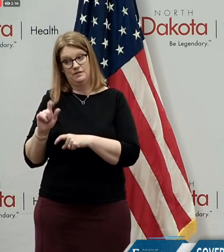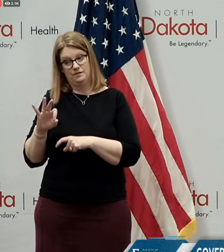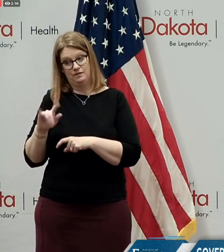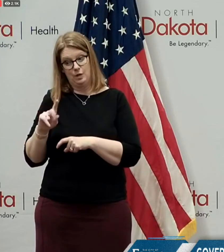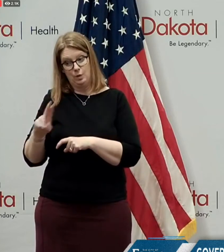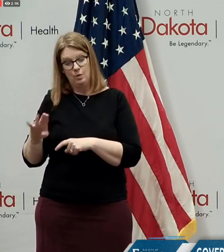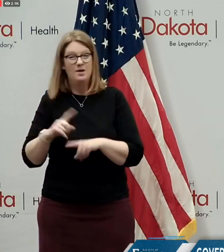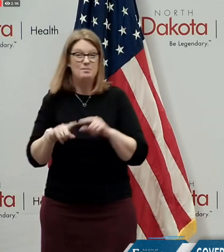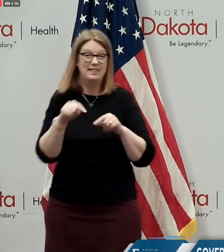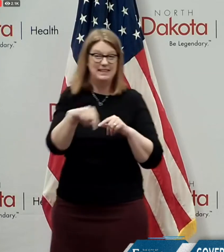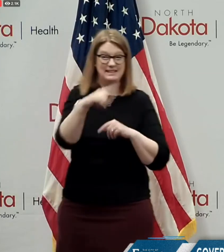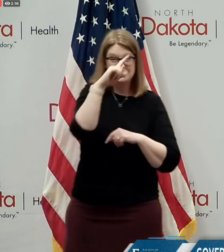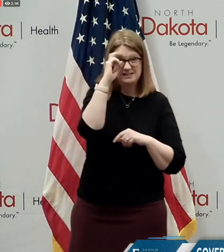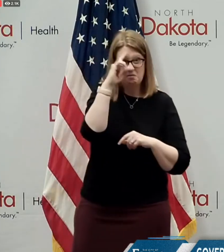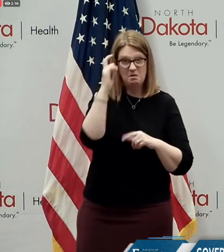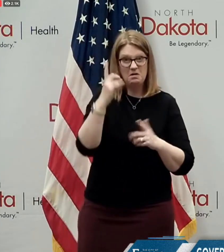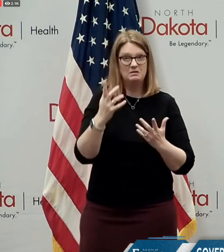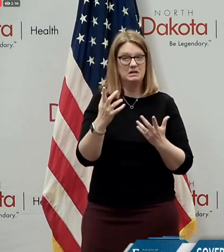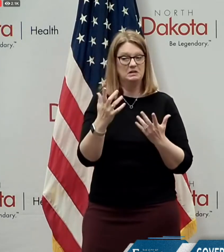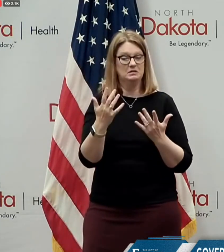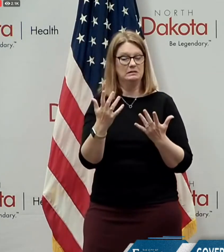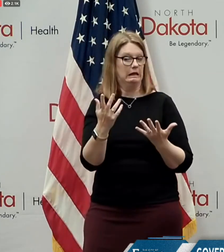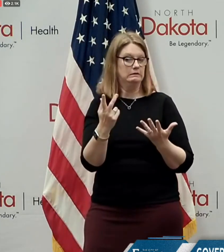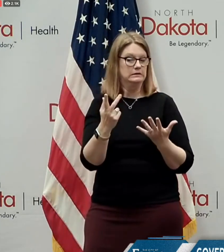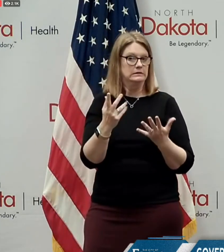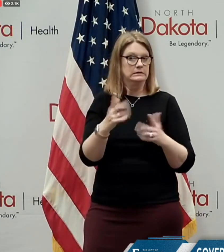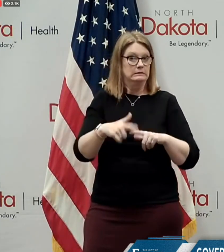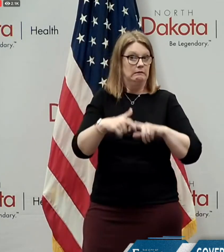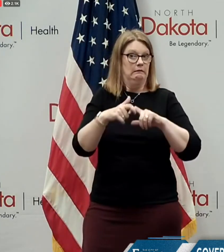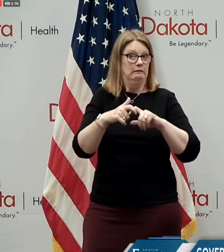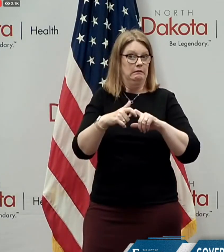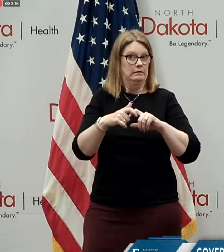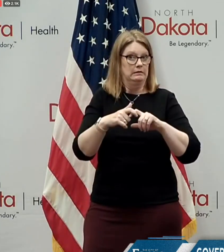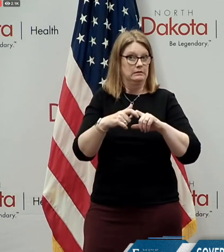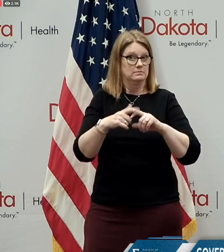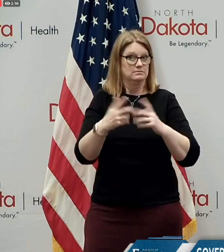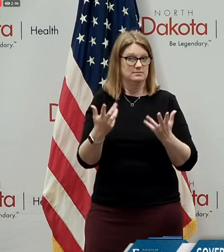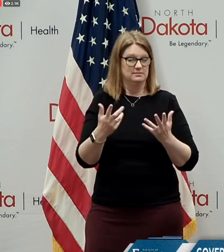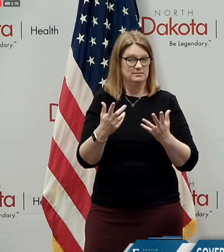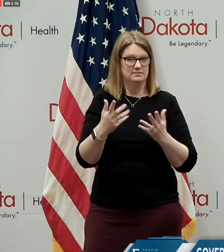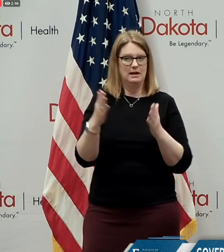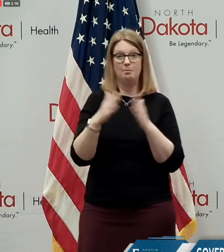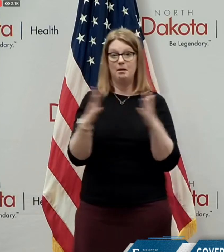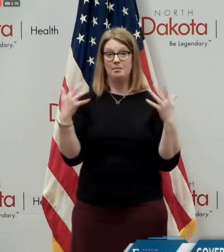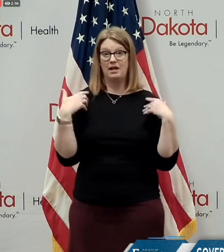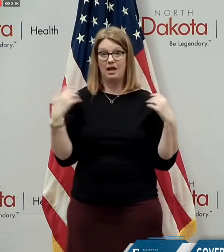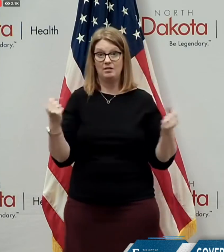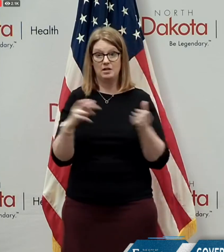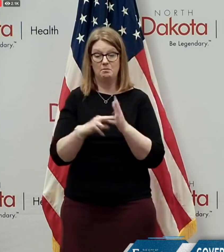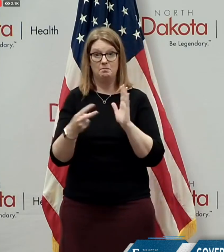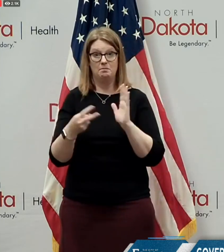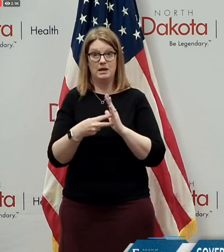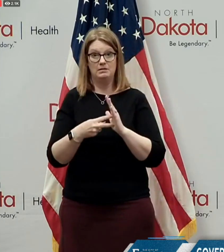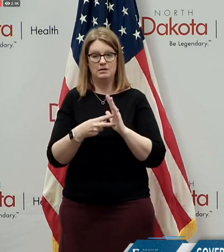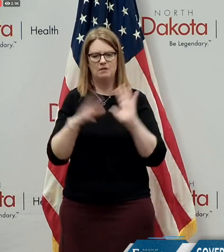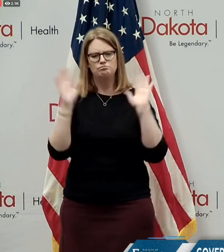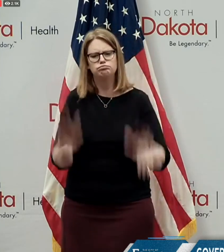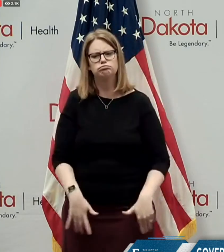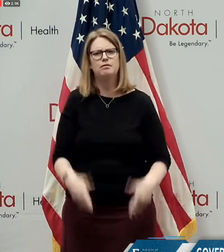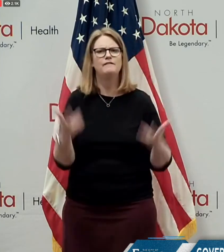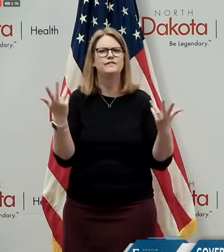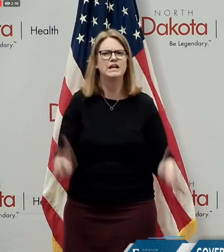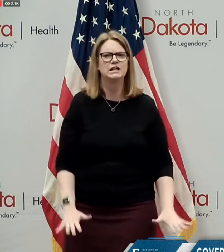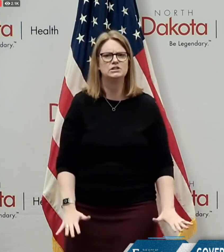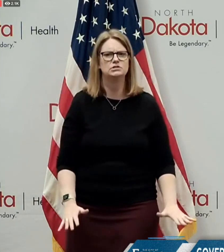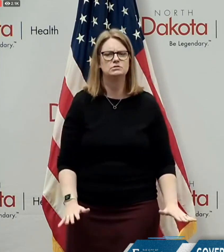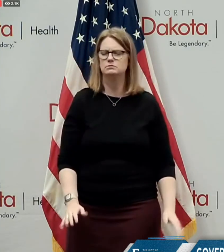don't think that would suggest, anybody would suggest, public health leaders at the national level would suggest that we should take our guard down heading